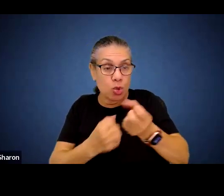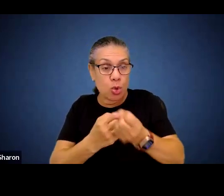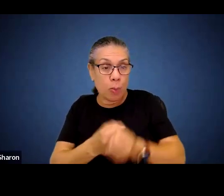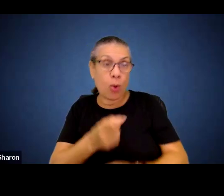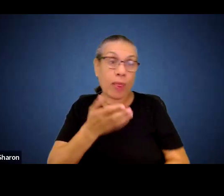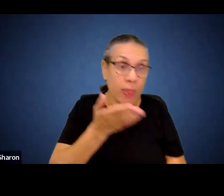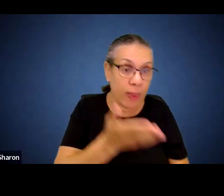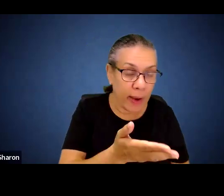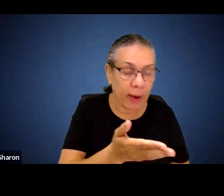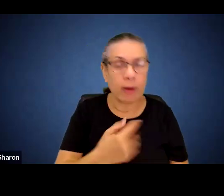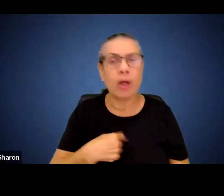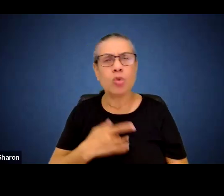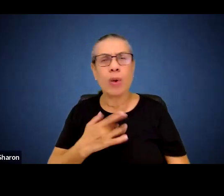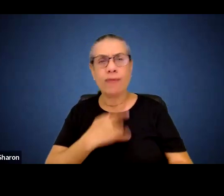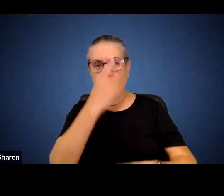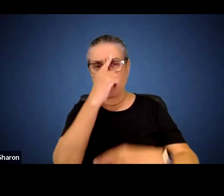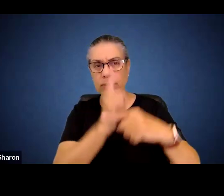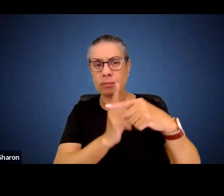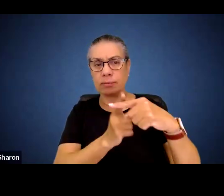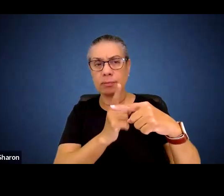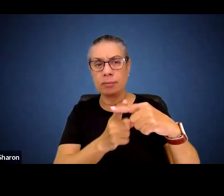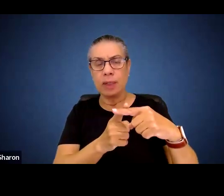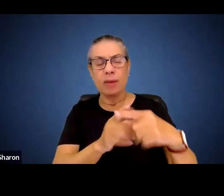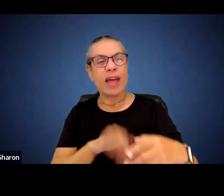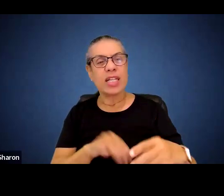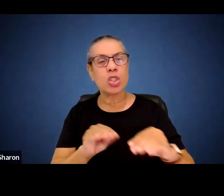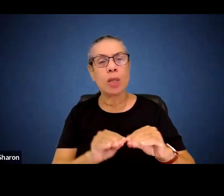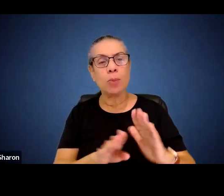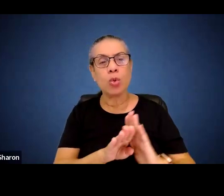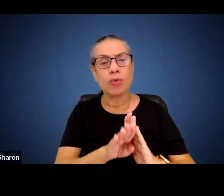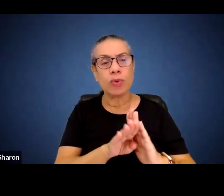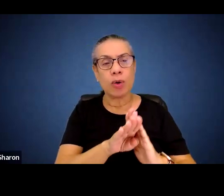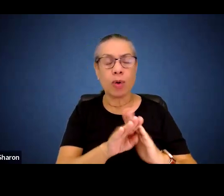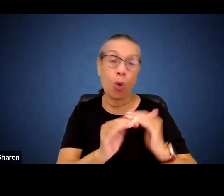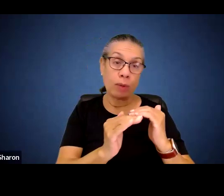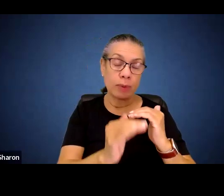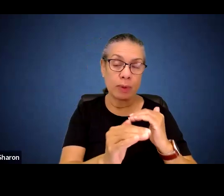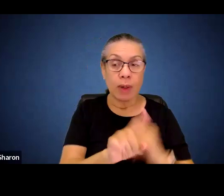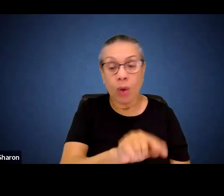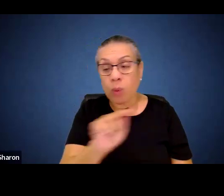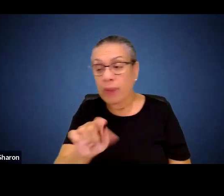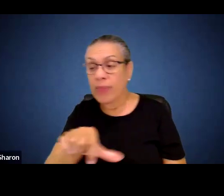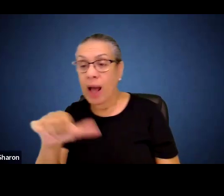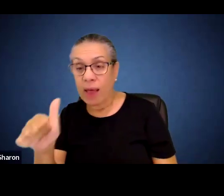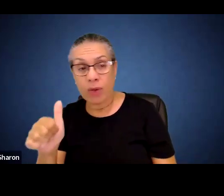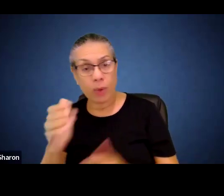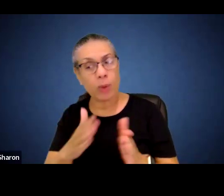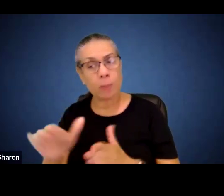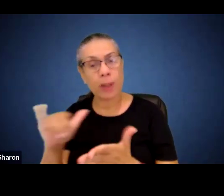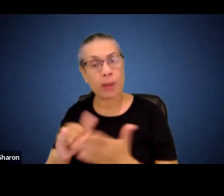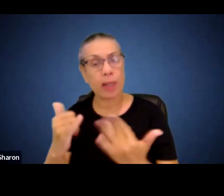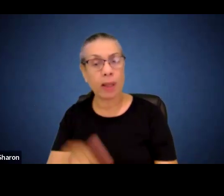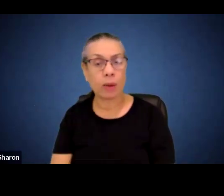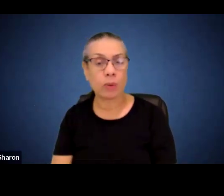We're very optimistic about movement there this year. There may be others where we're doing that planning now.